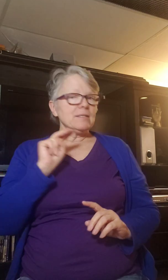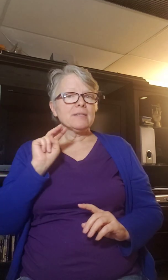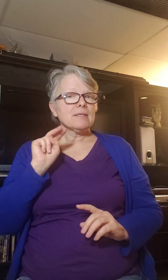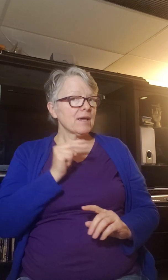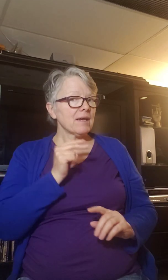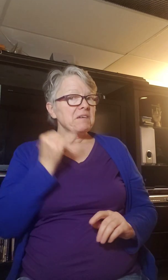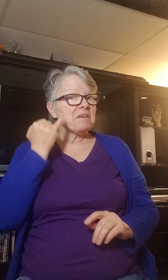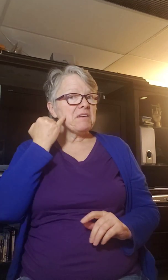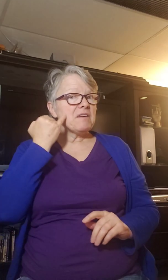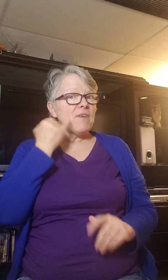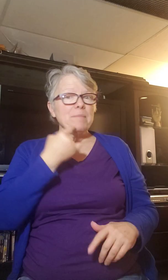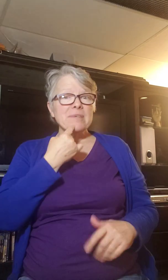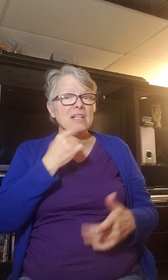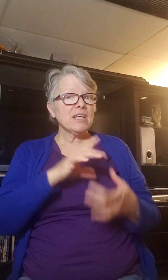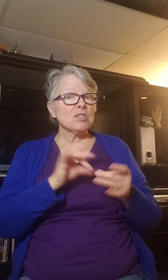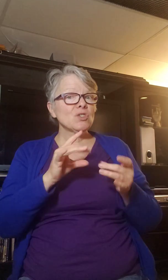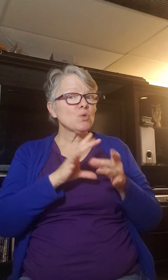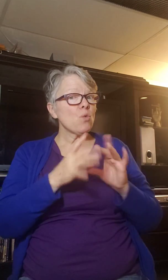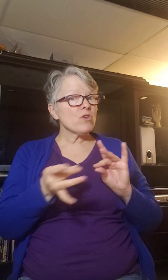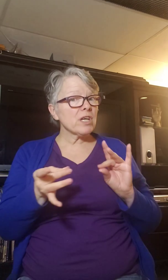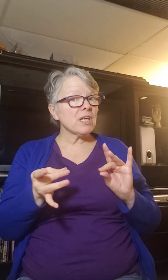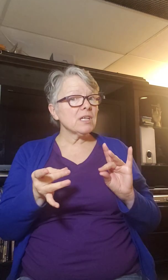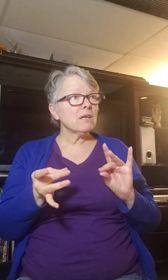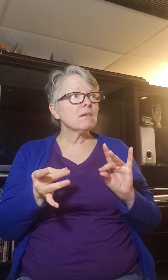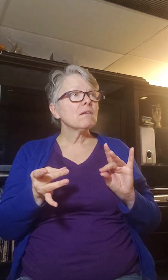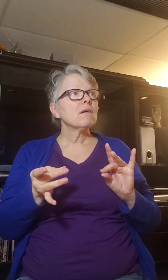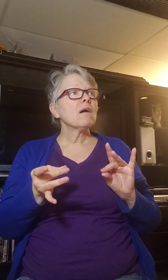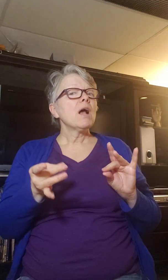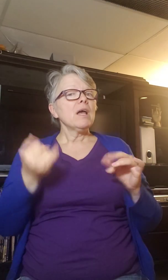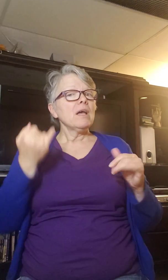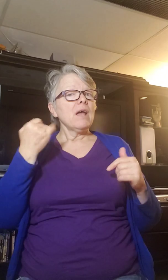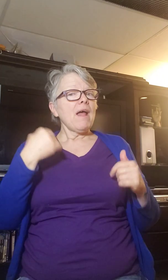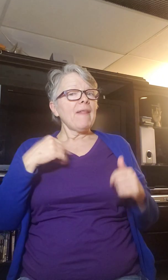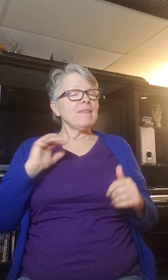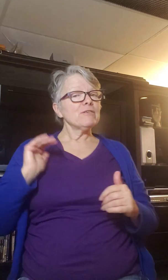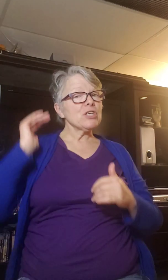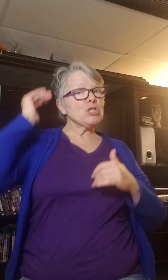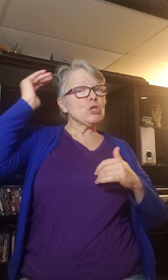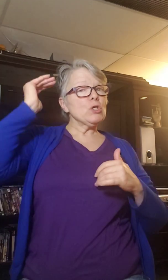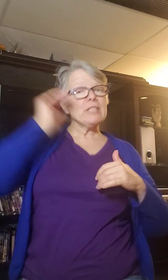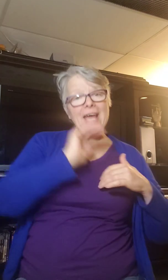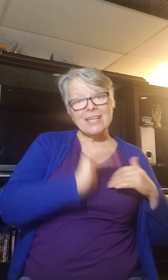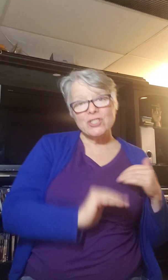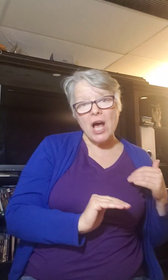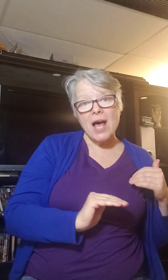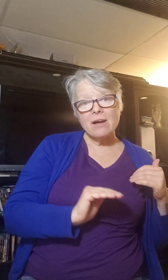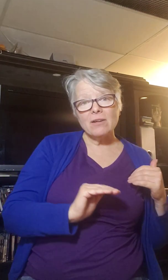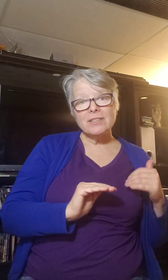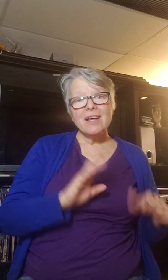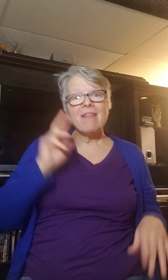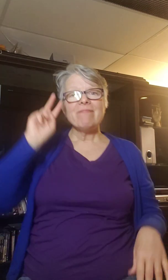gaze. If I'm telling a story and there's an adult and a child,